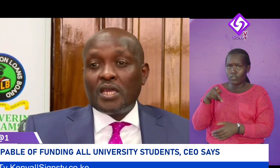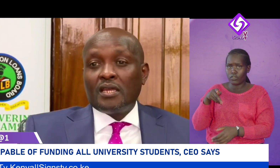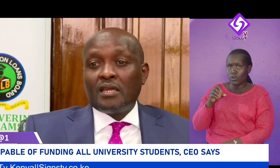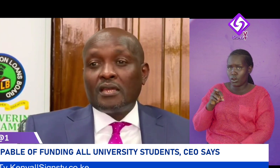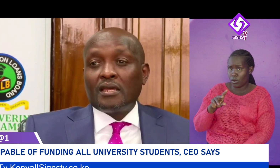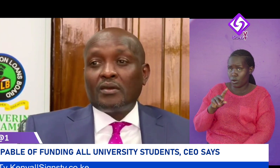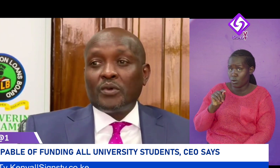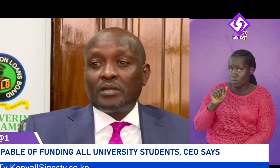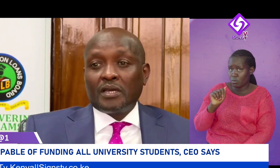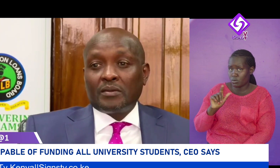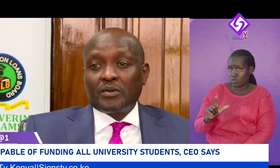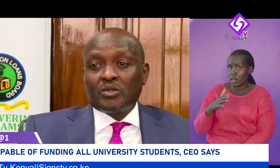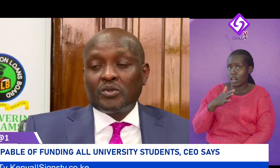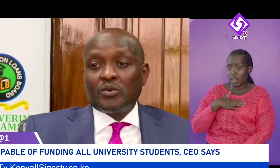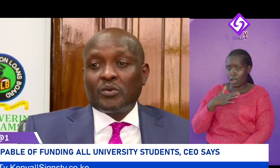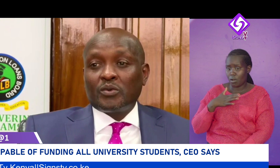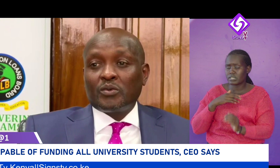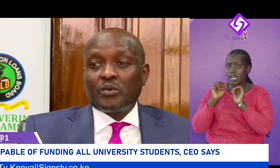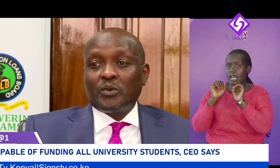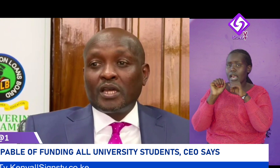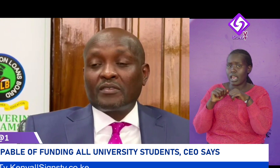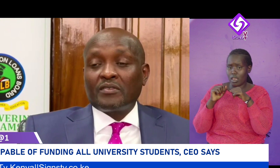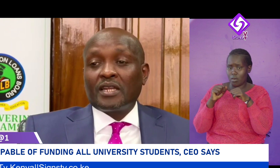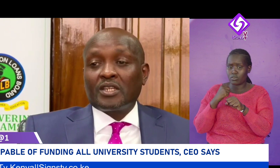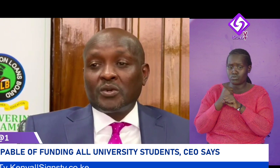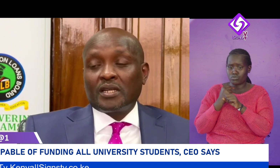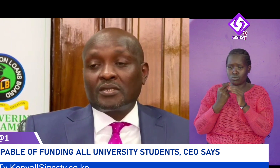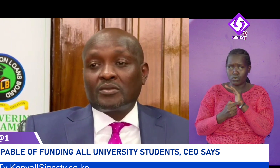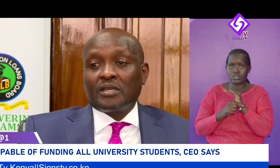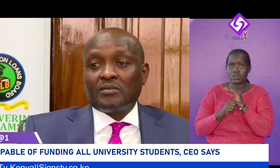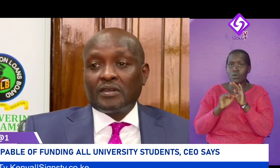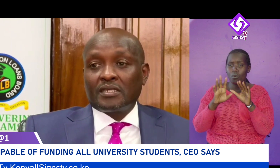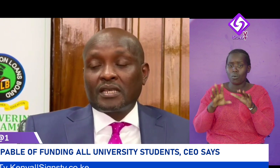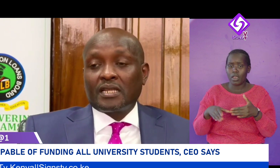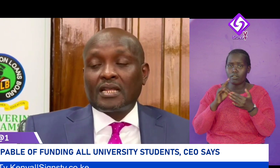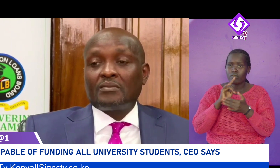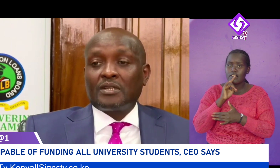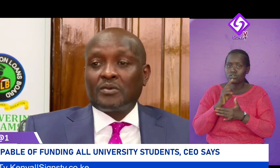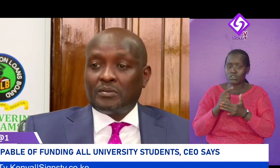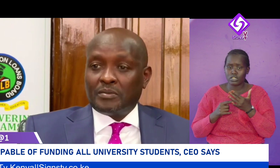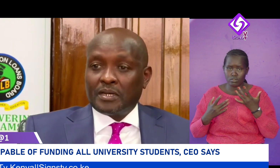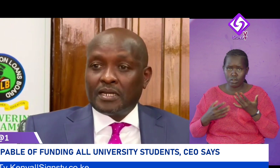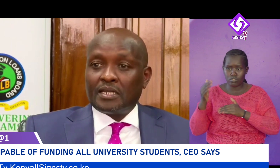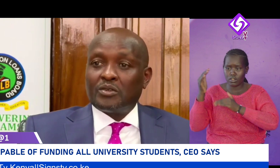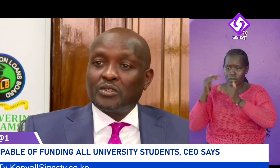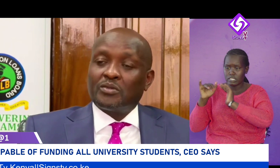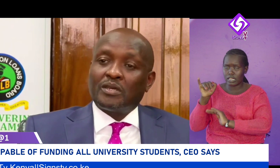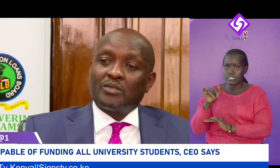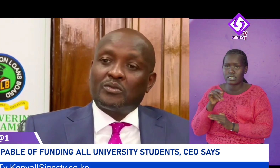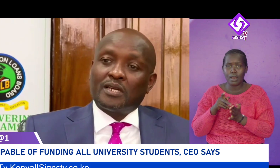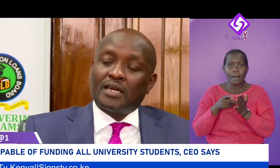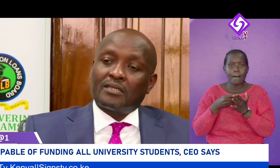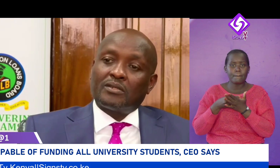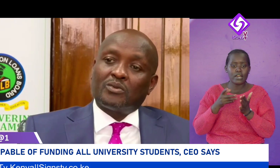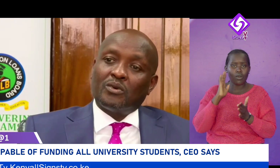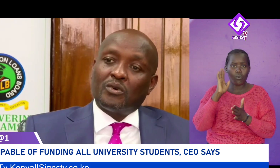we will be able to, we have given assurance to the universities that that money will be paid, and no student should be asked to go home